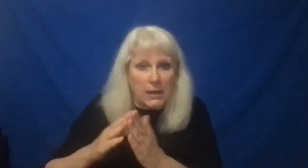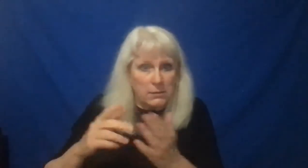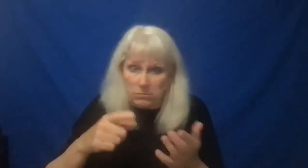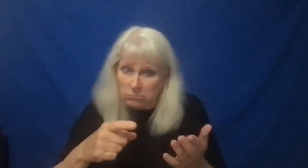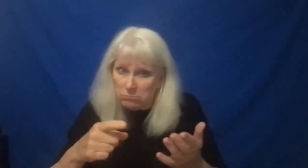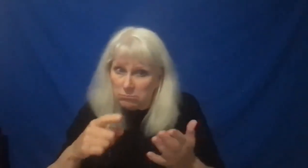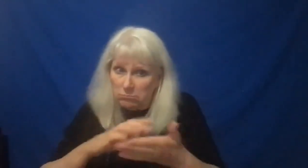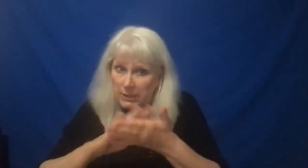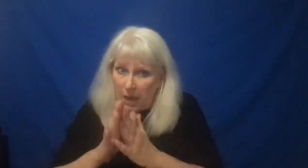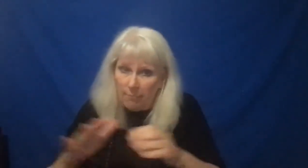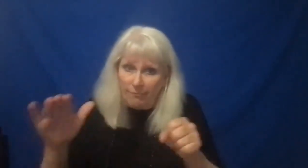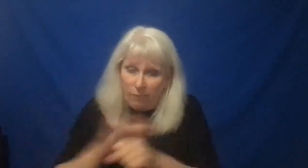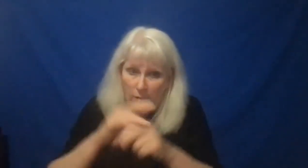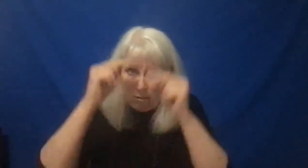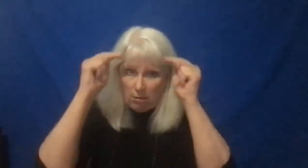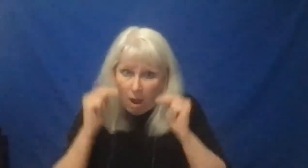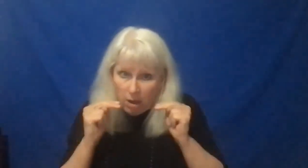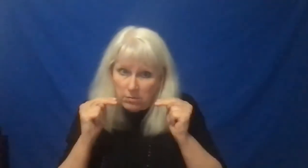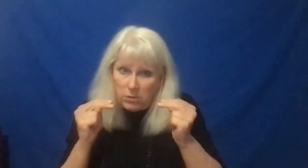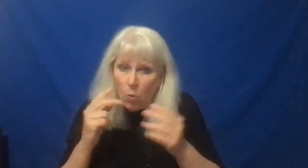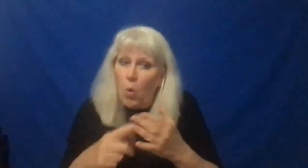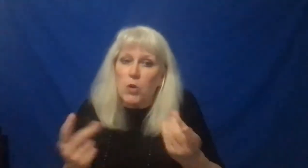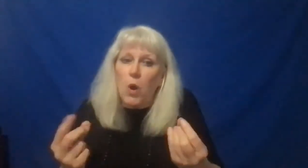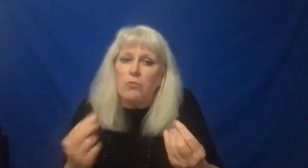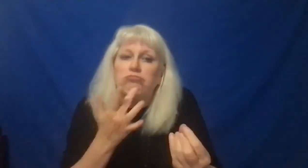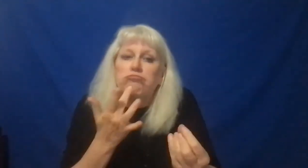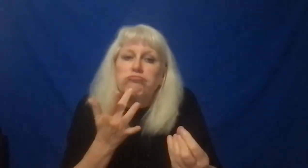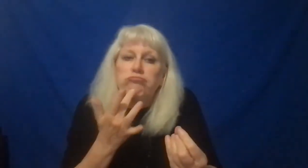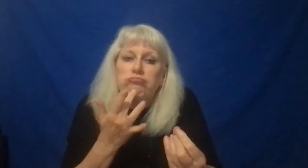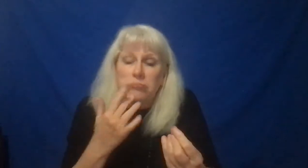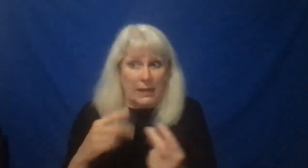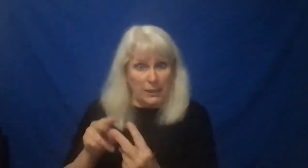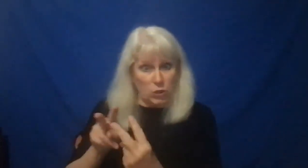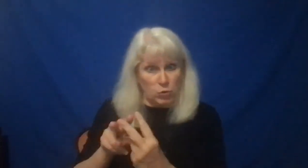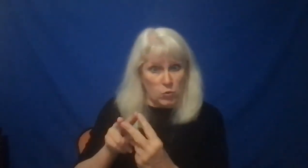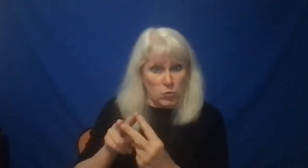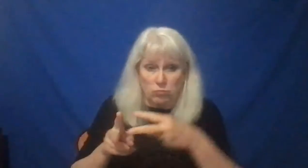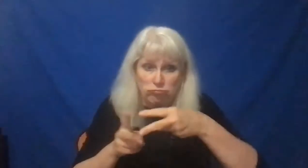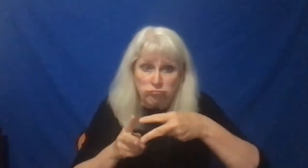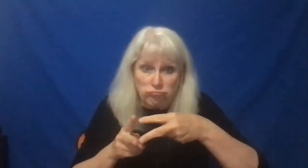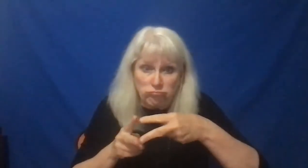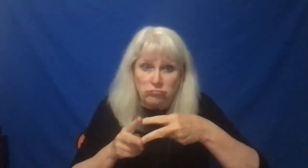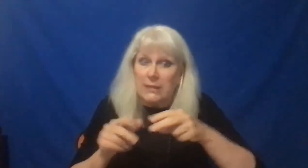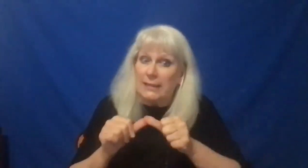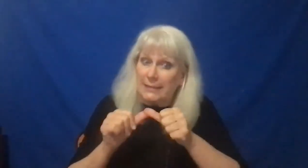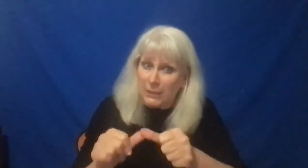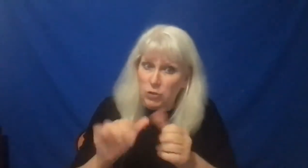became a sister and were able to do it? I had two requests. One was that I would continue as a pharmacist. I would continue